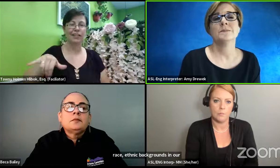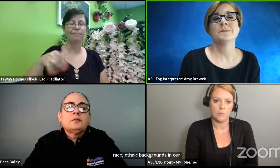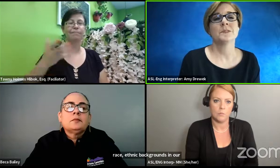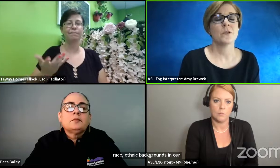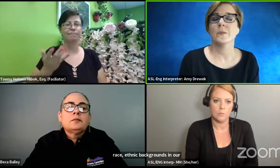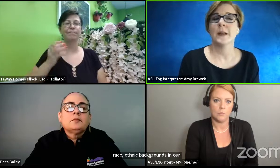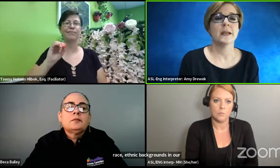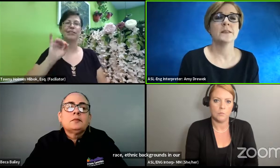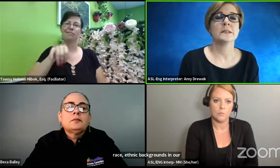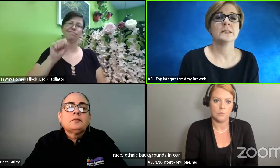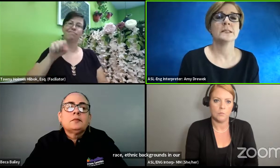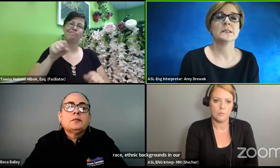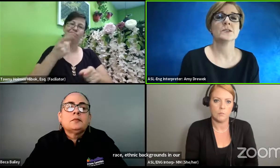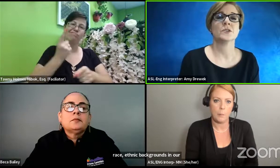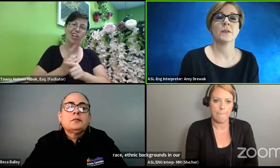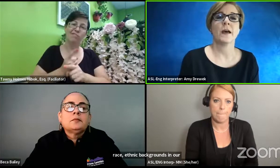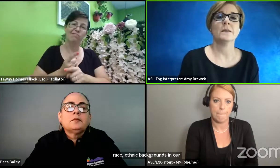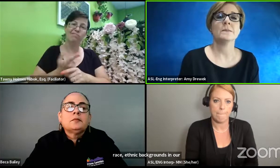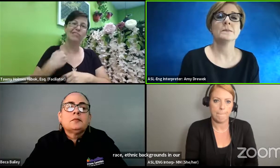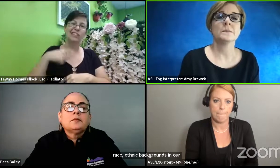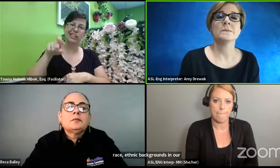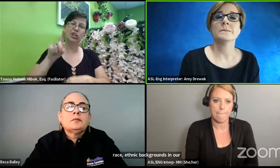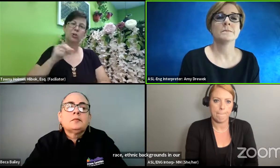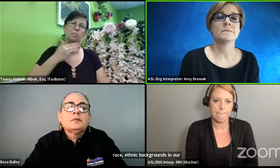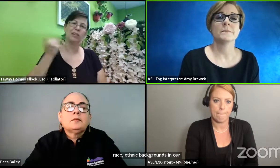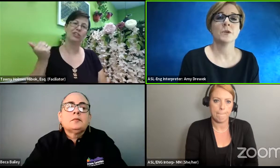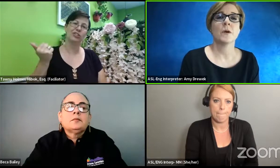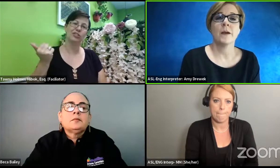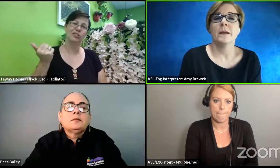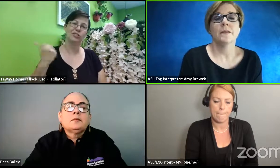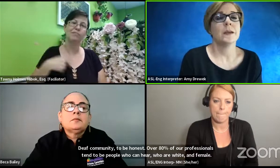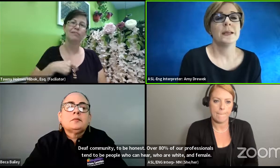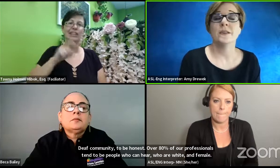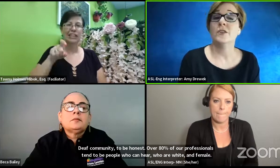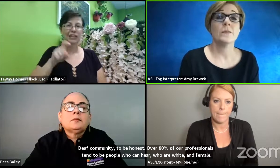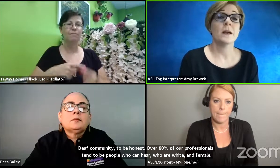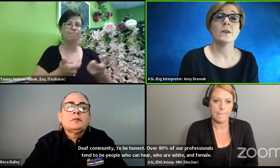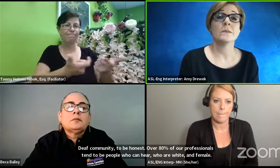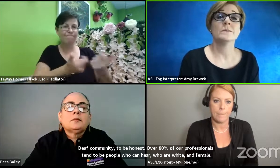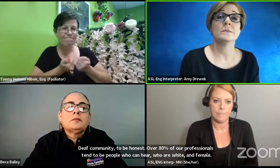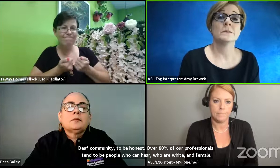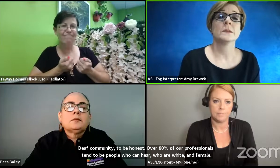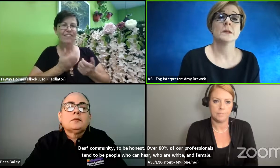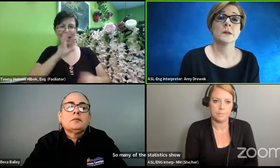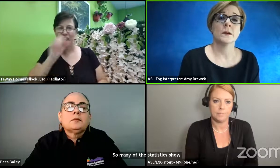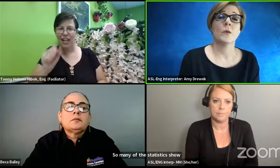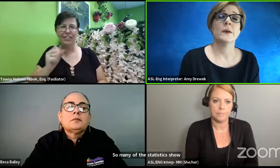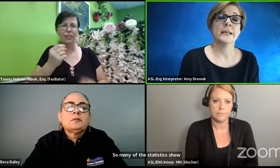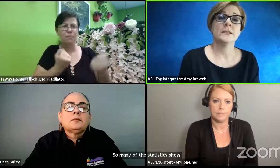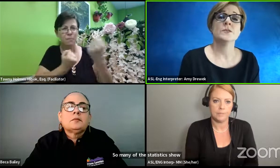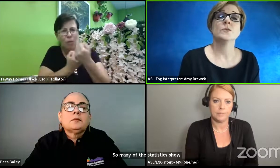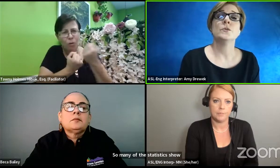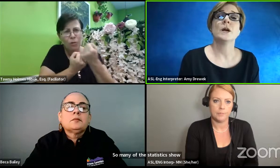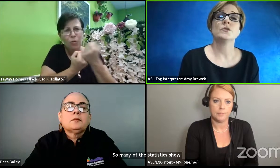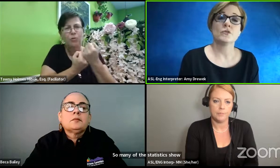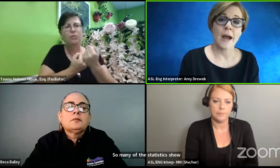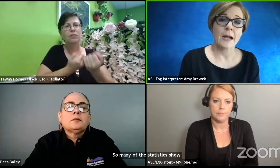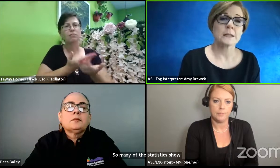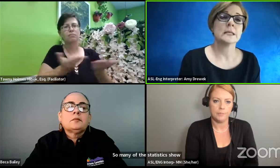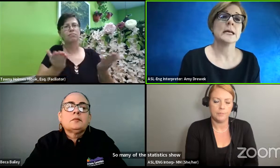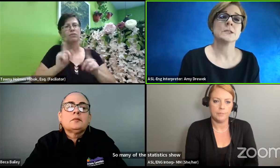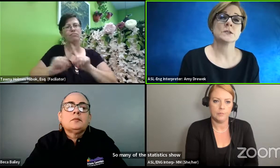female. So many of the statistics show that. You are right, we need to do better. We need